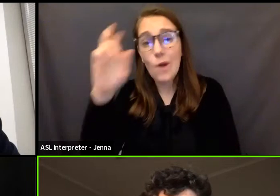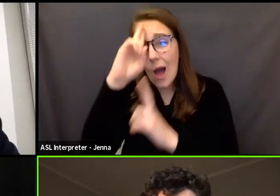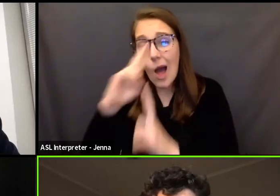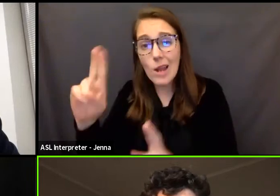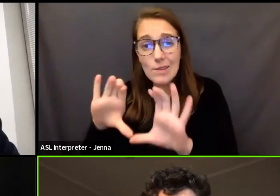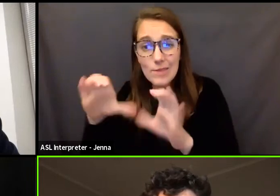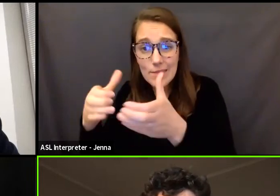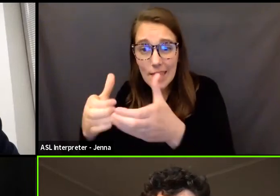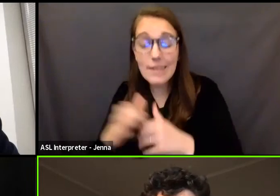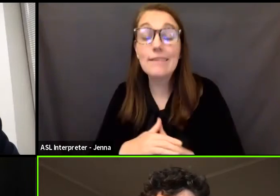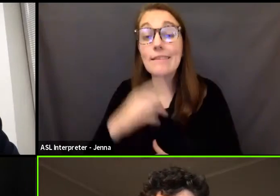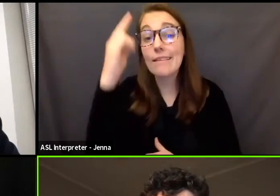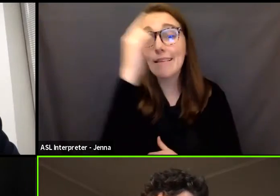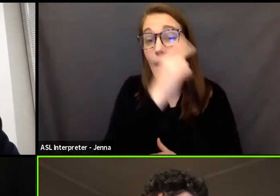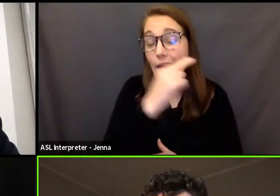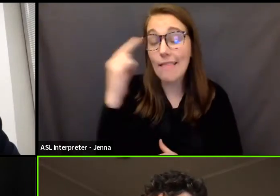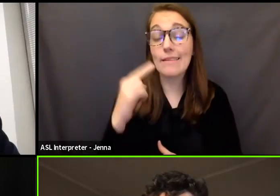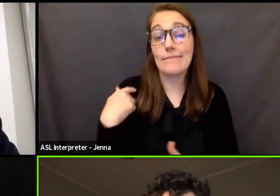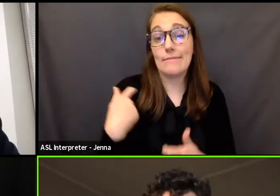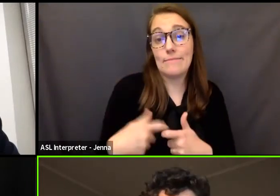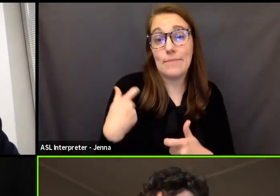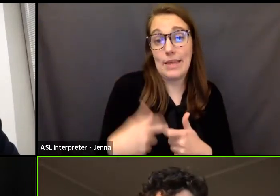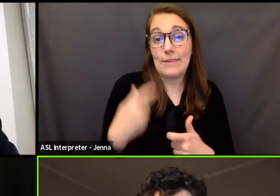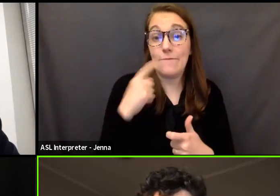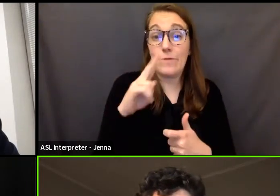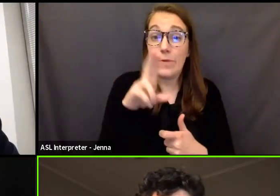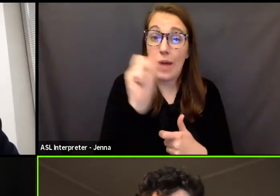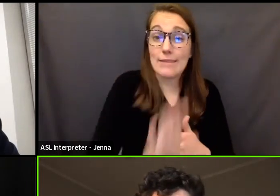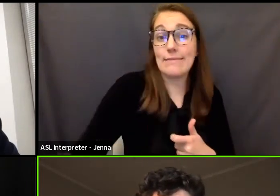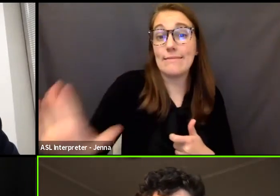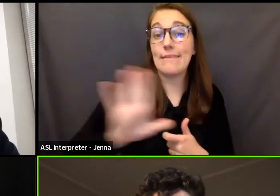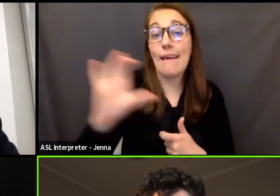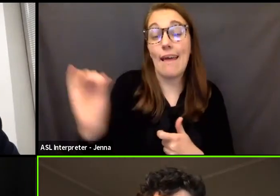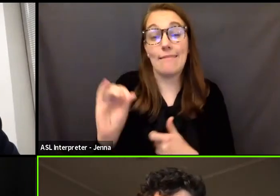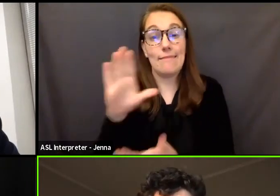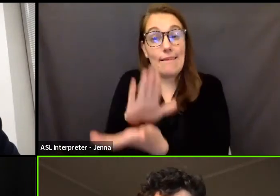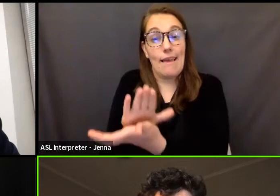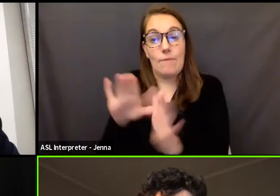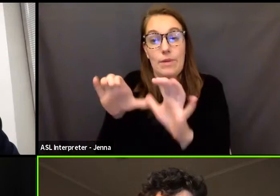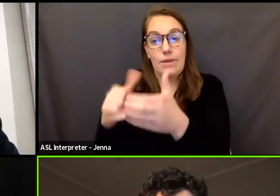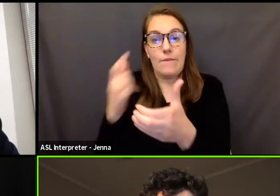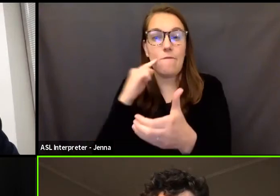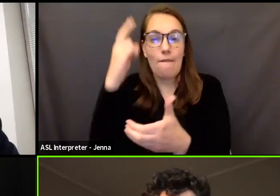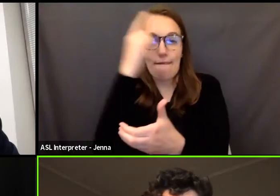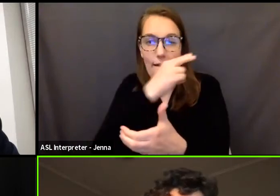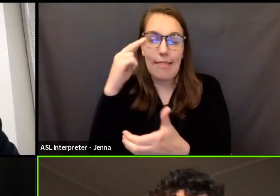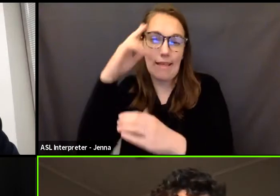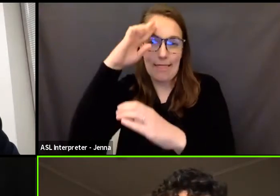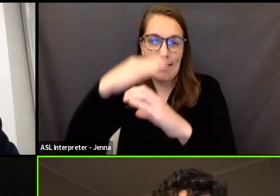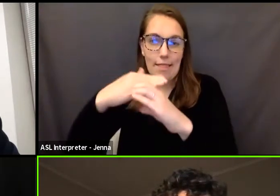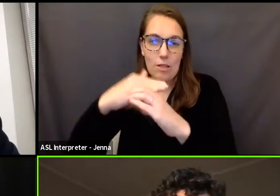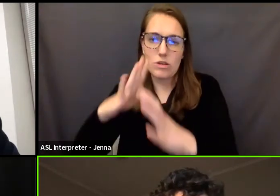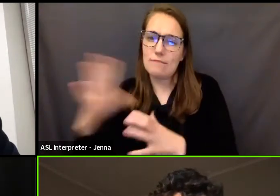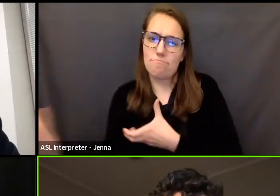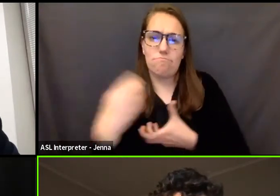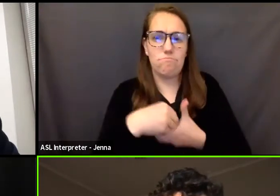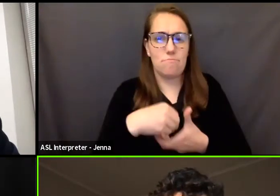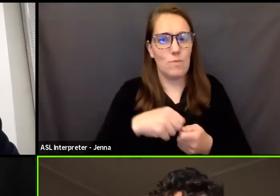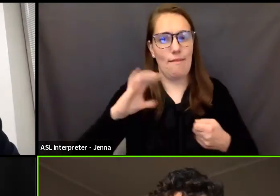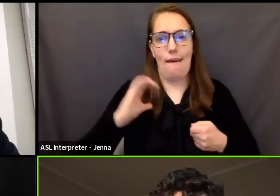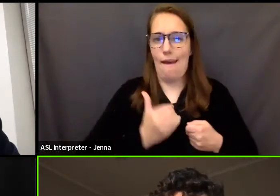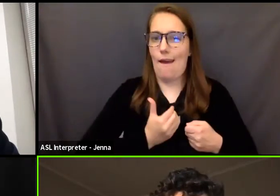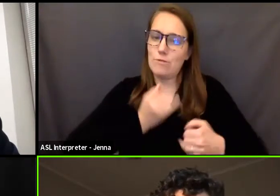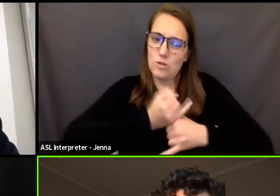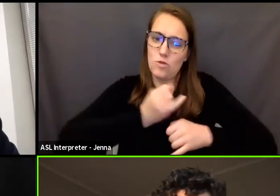and the Academy of Catholic Theologians. He's also a longtime friend and collaborator with the Institute and a key partner in organizing